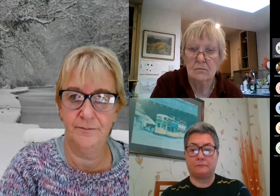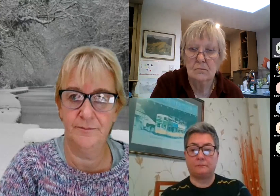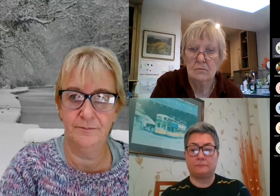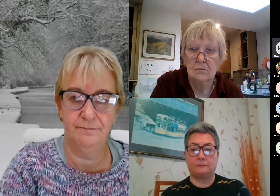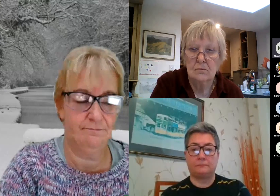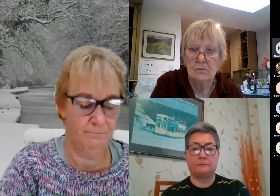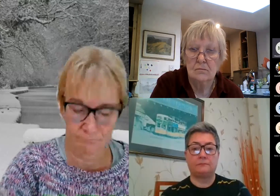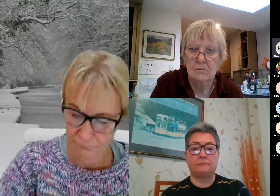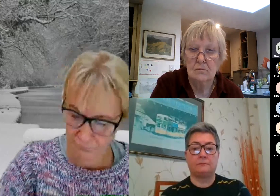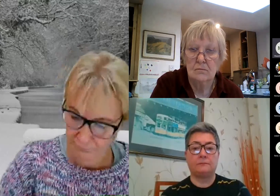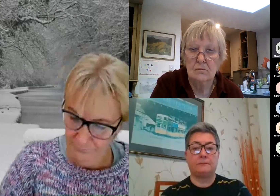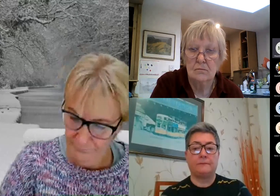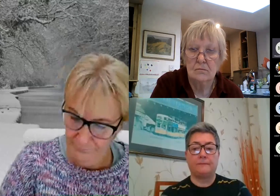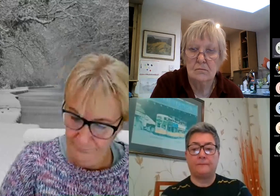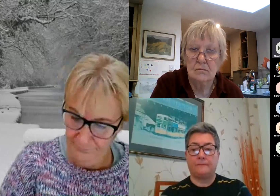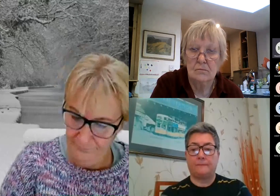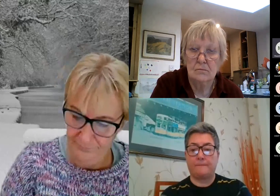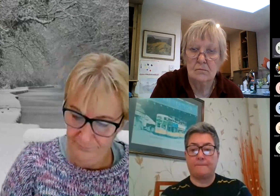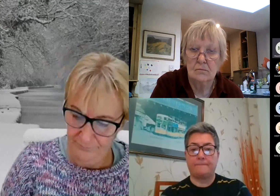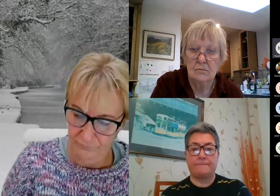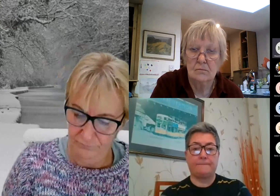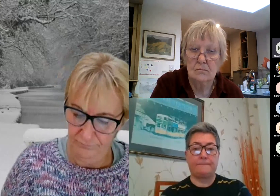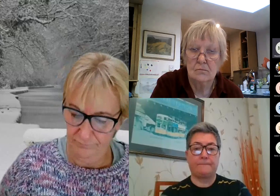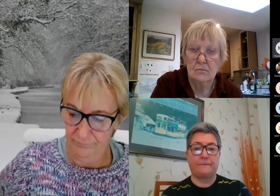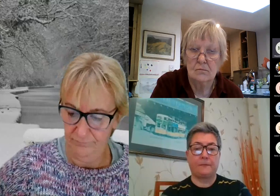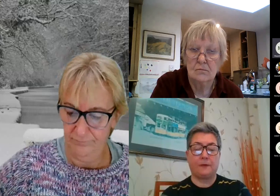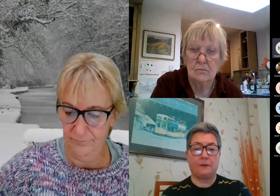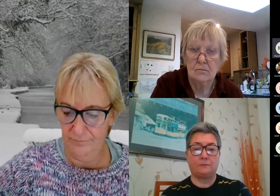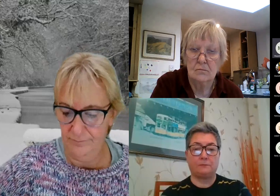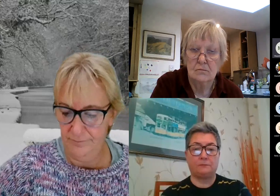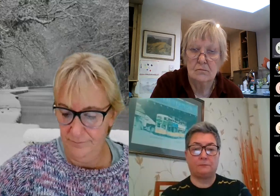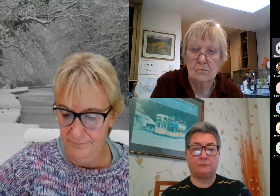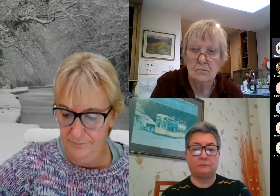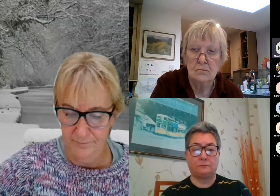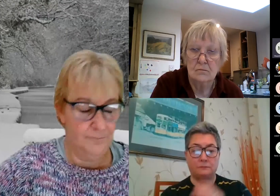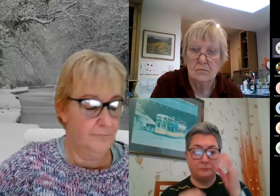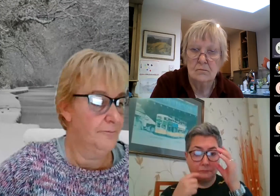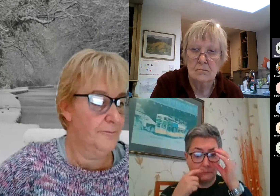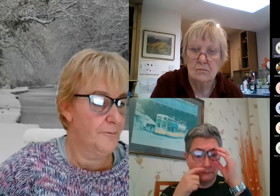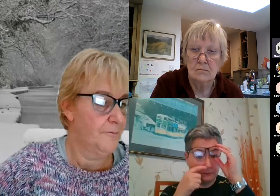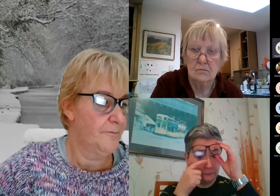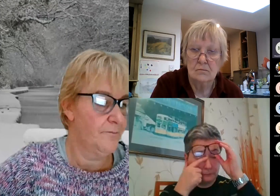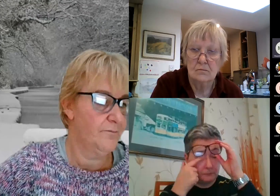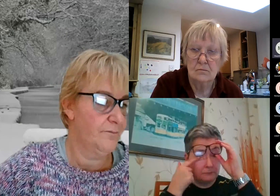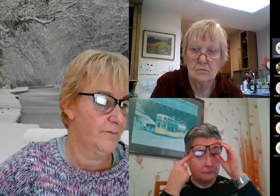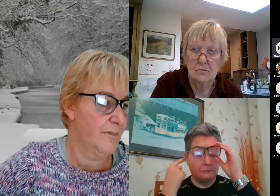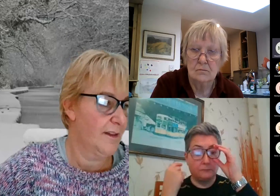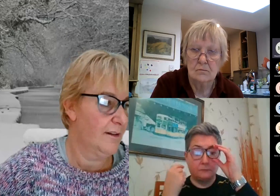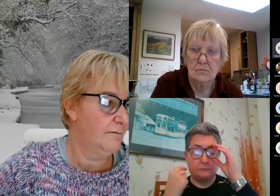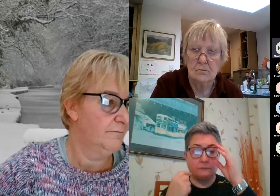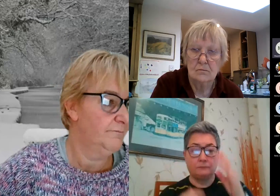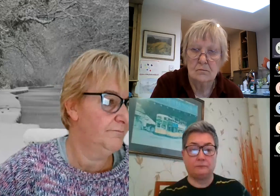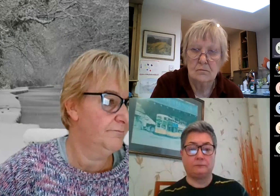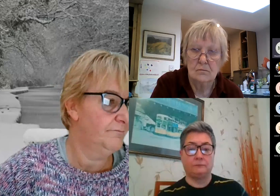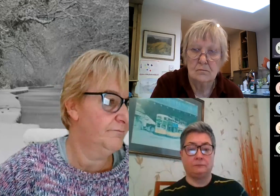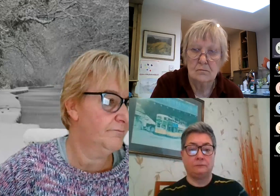Okay, right. Well, the first thing you need to do is speak to your line manager to let him know that you've been diagnosed with